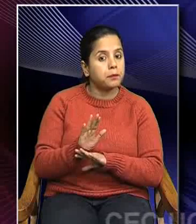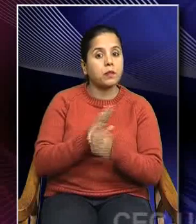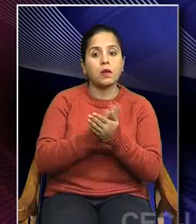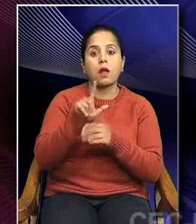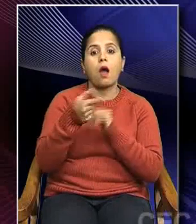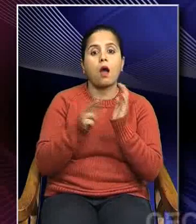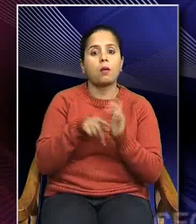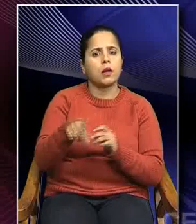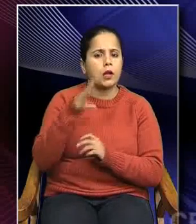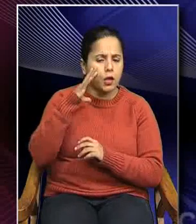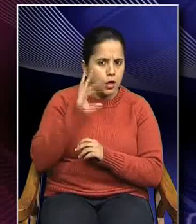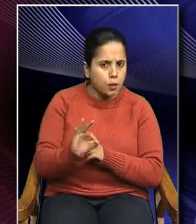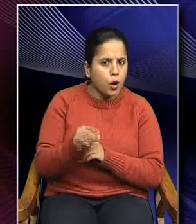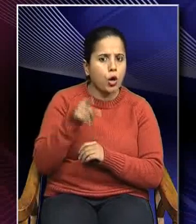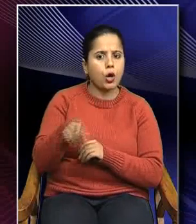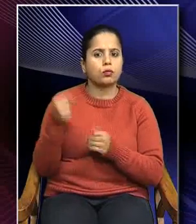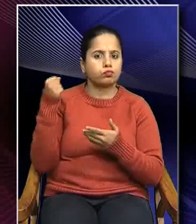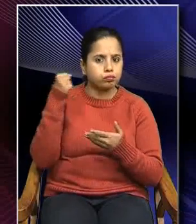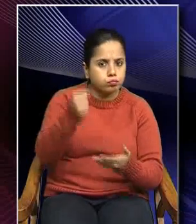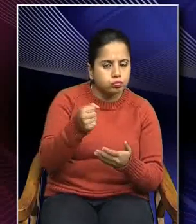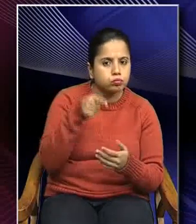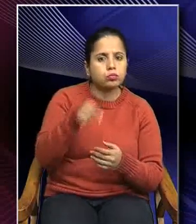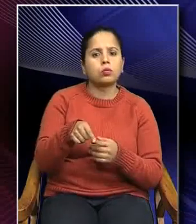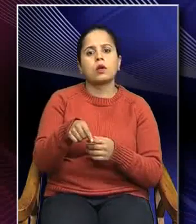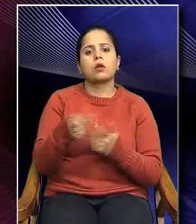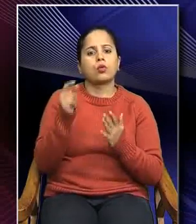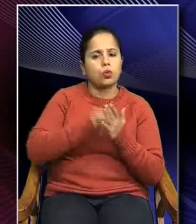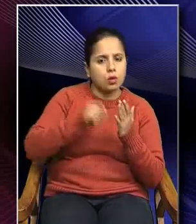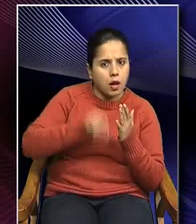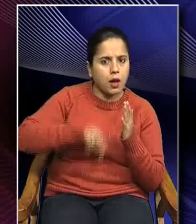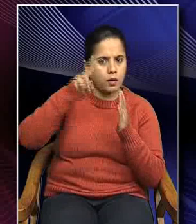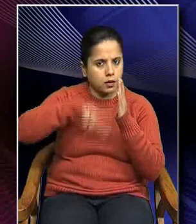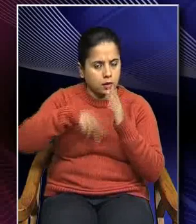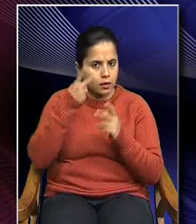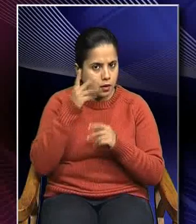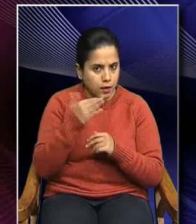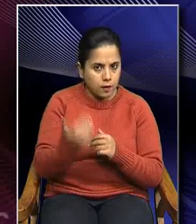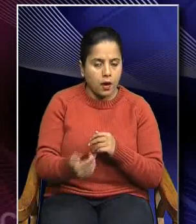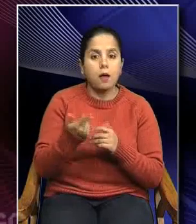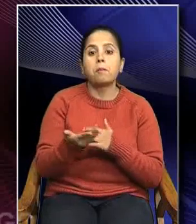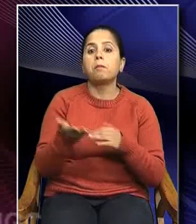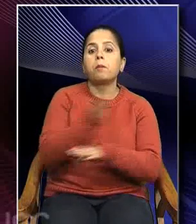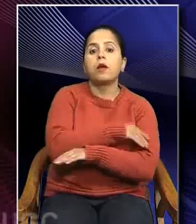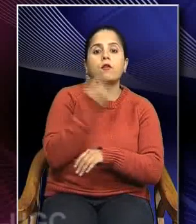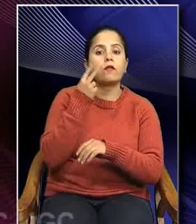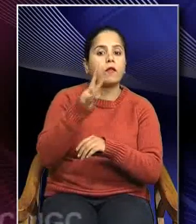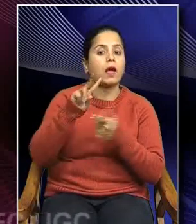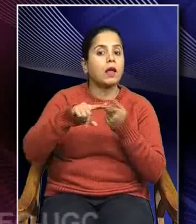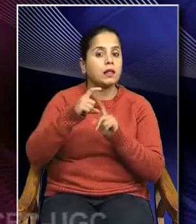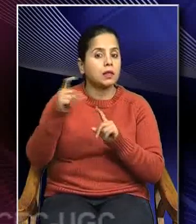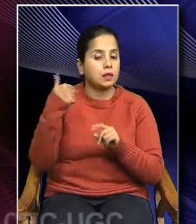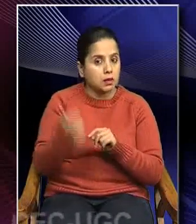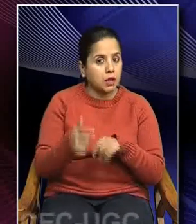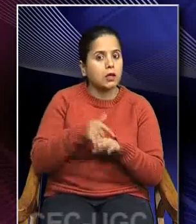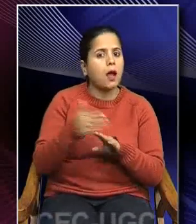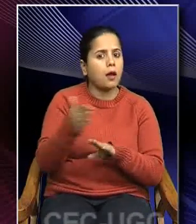by the mainstream scholarship of history writing considered to be prior to the Vedic period.